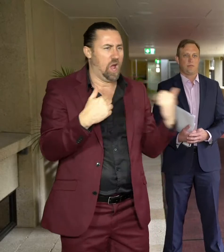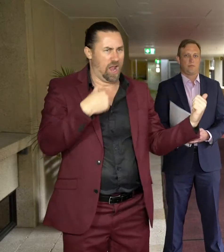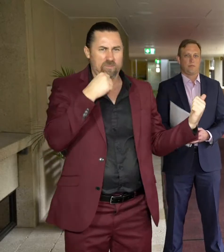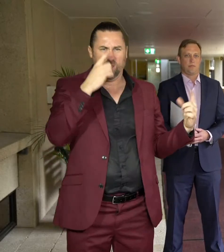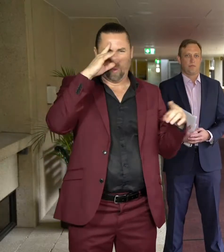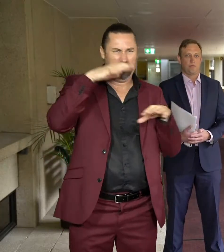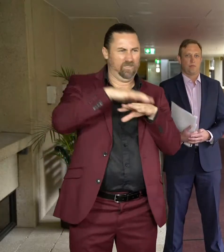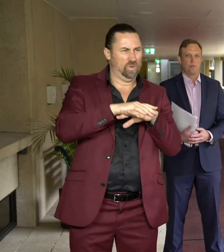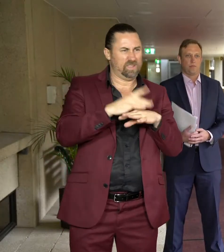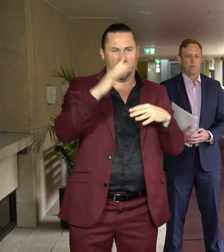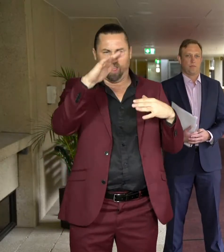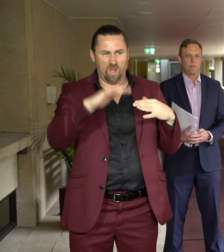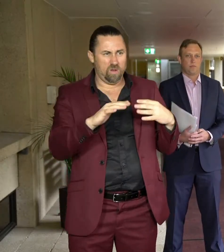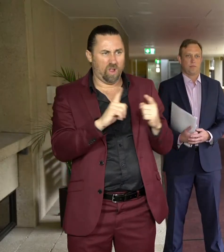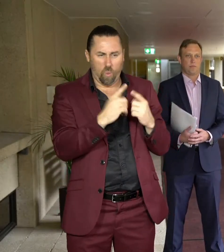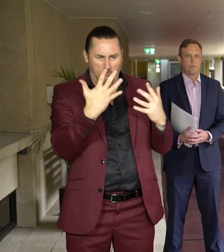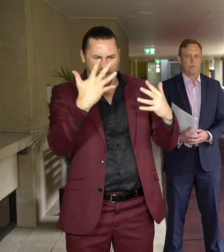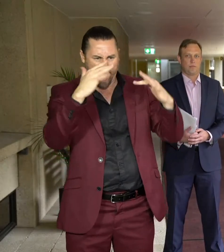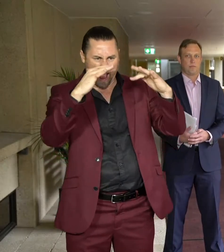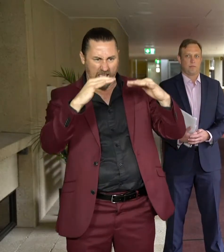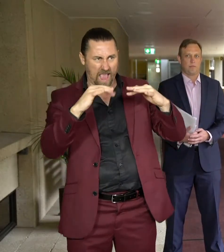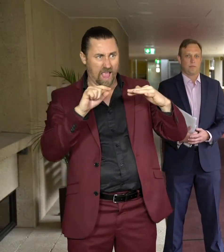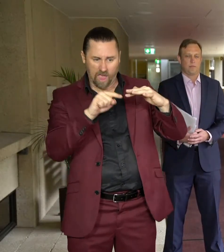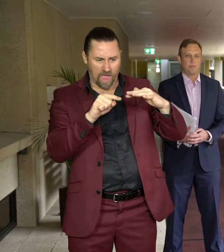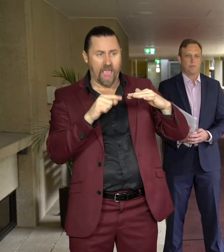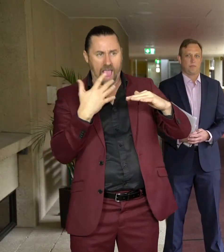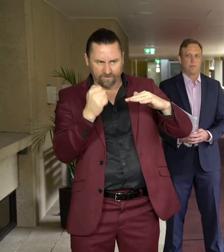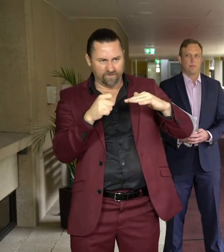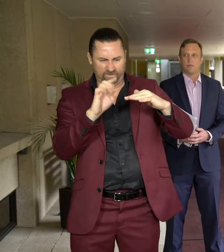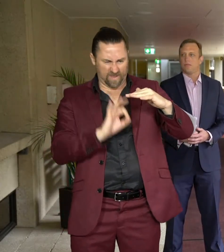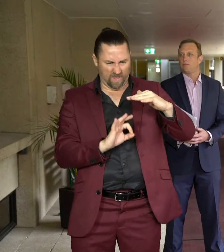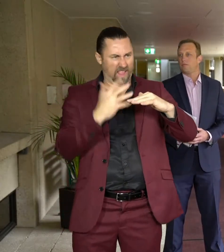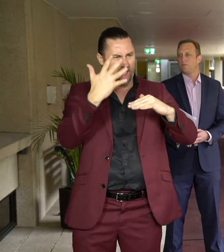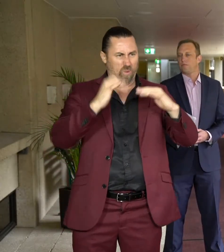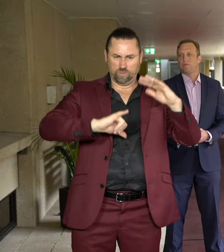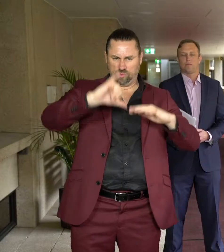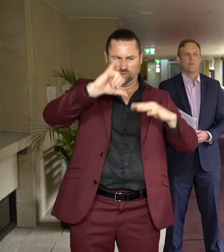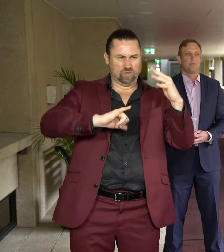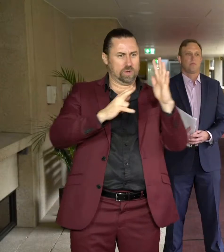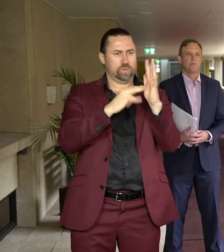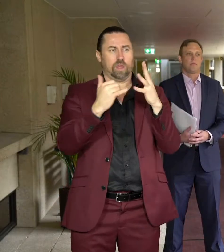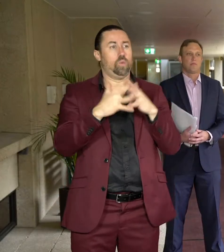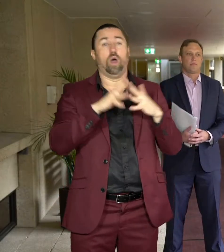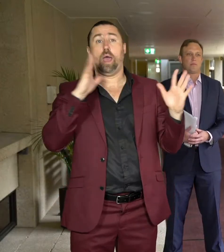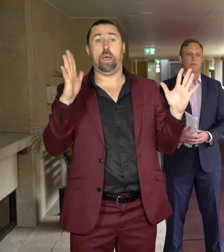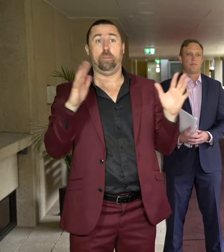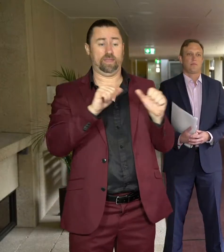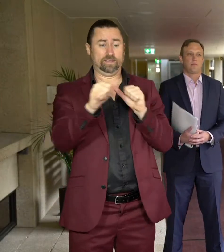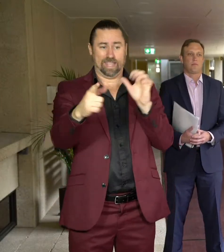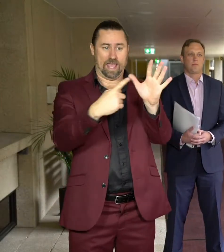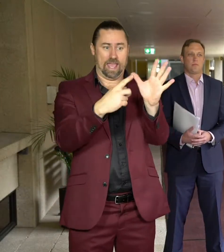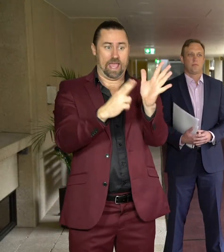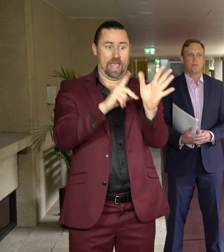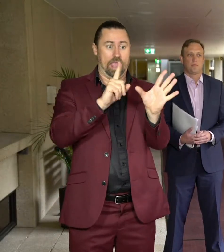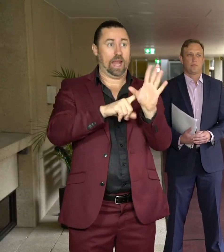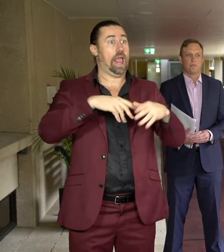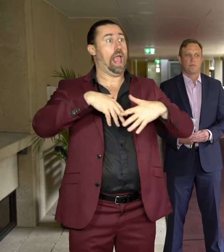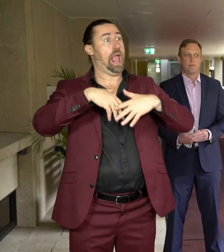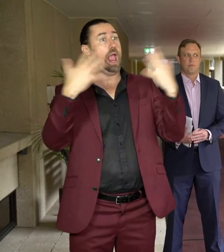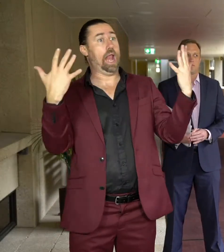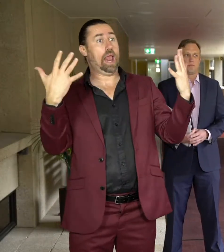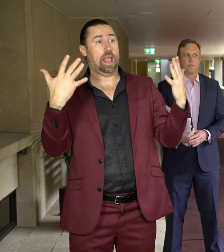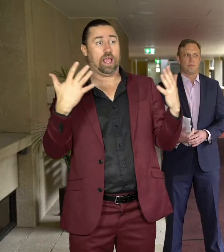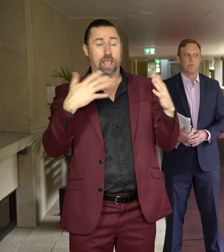who needed to fill out a traveller's declaration pass. So now anyone travelling into Queensland